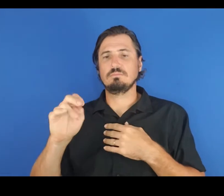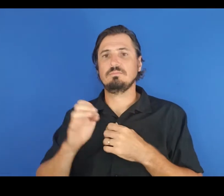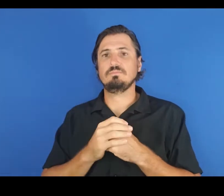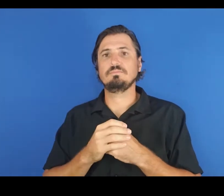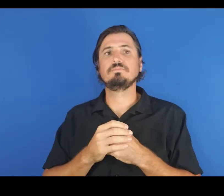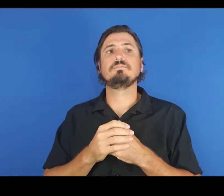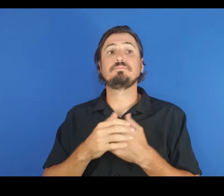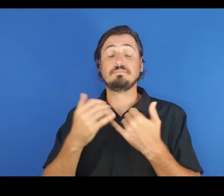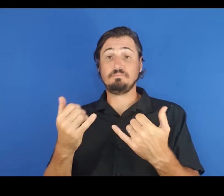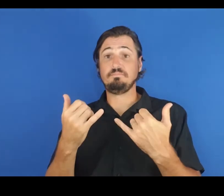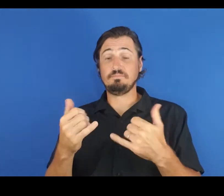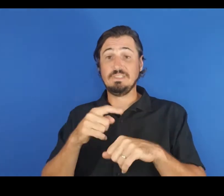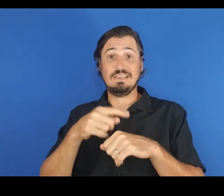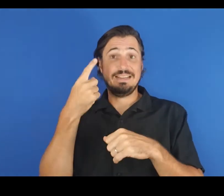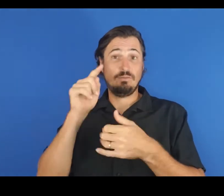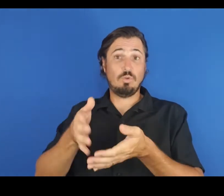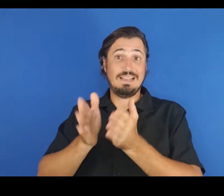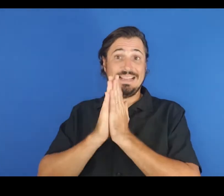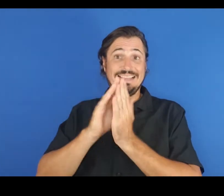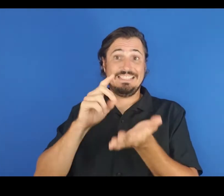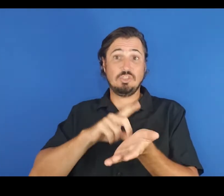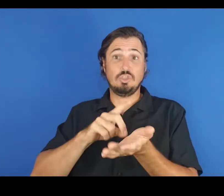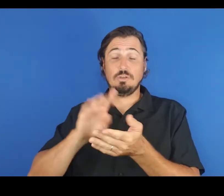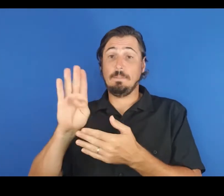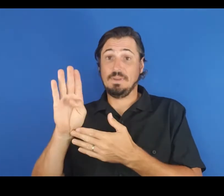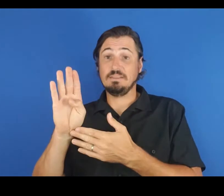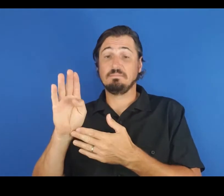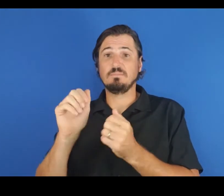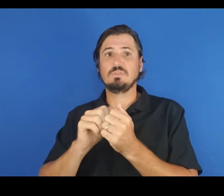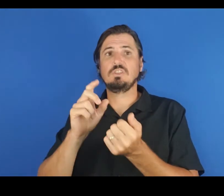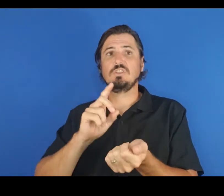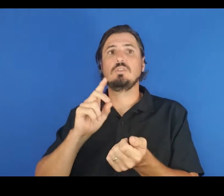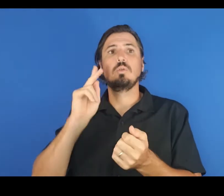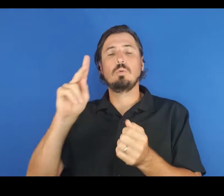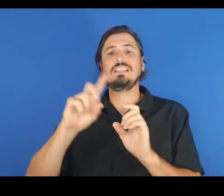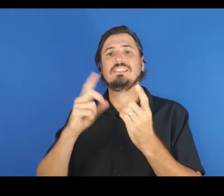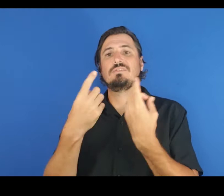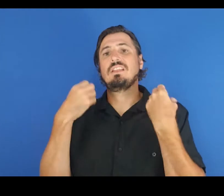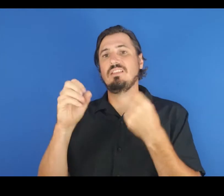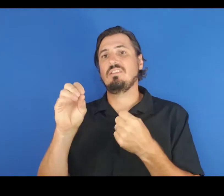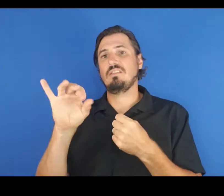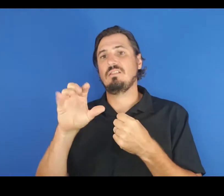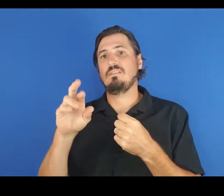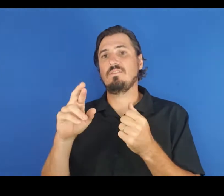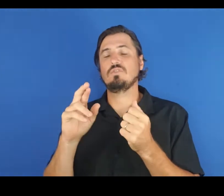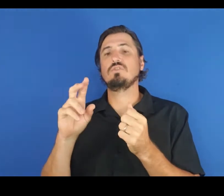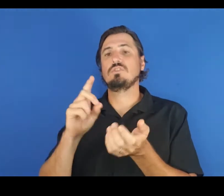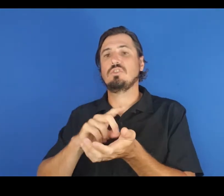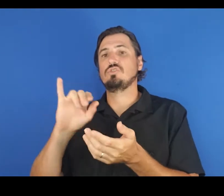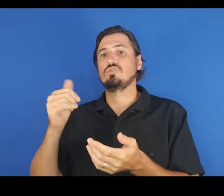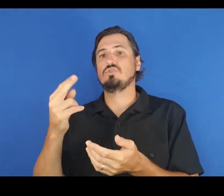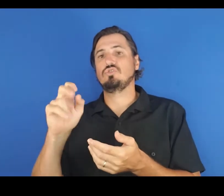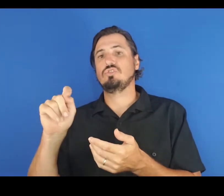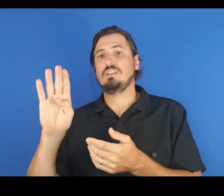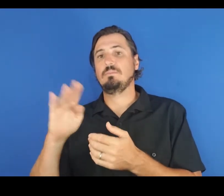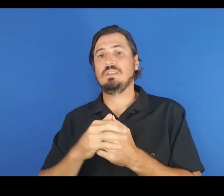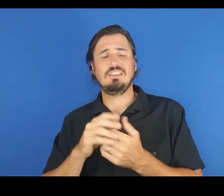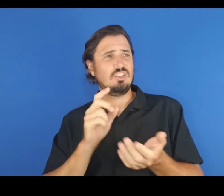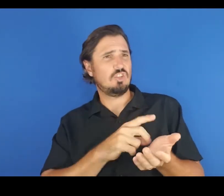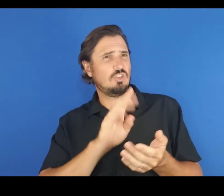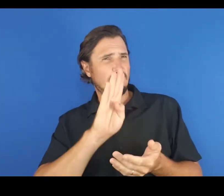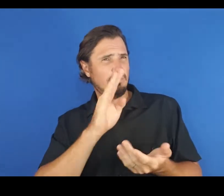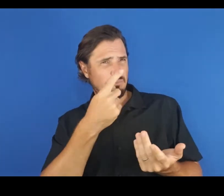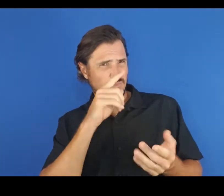kauai.gov/vaccine. Now it's time for Ask Dr. B with Kauai District Health Officer Dr. Janet Berriman. Dr.